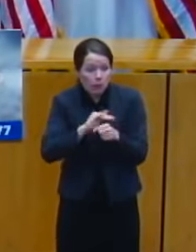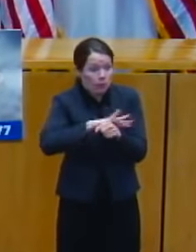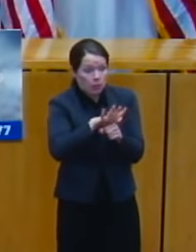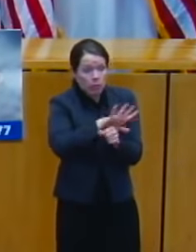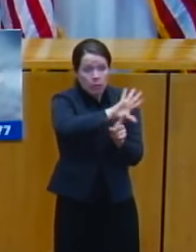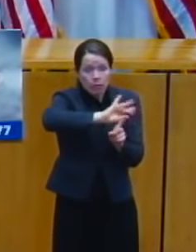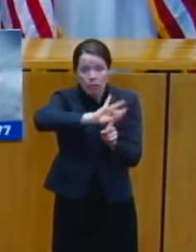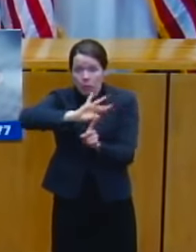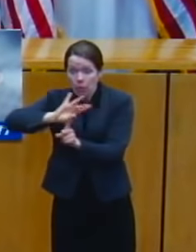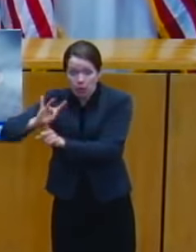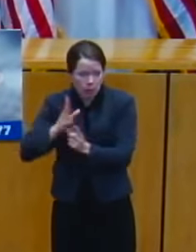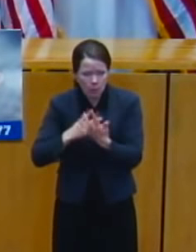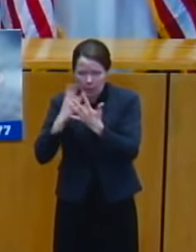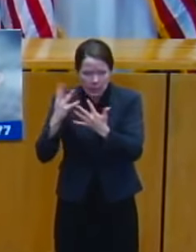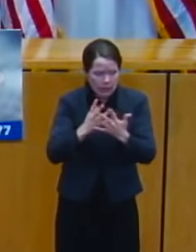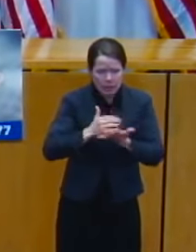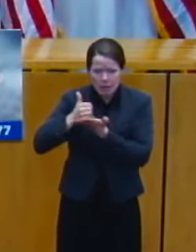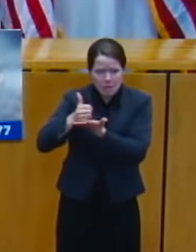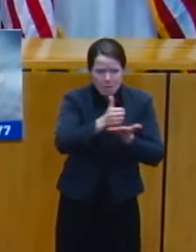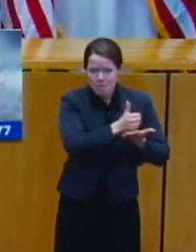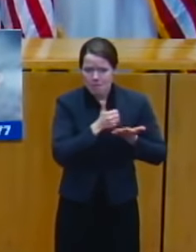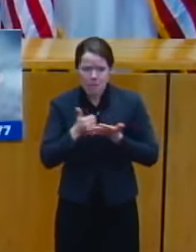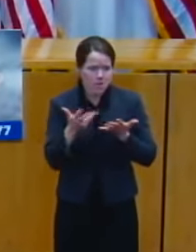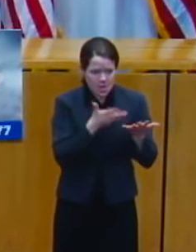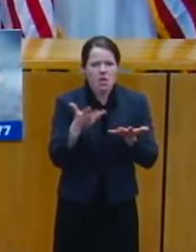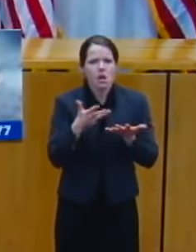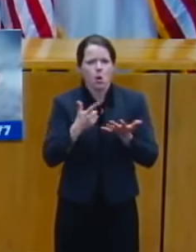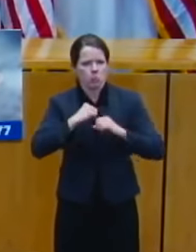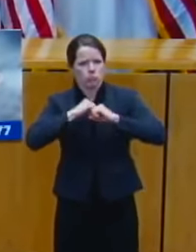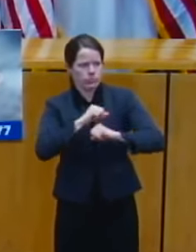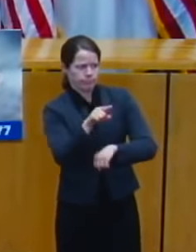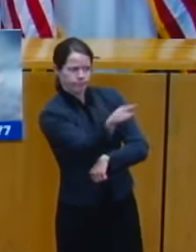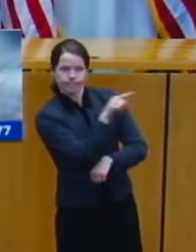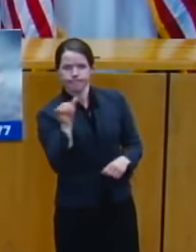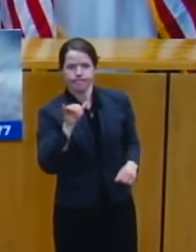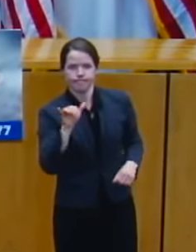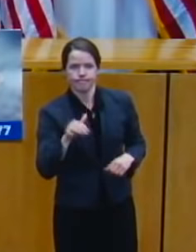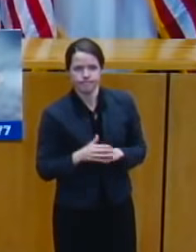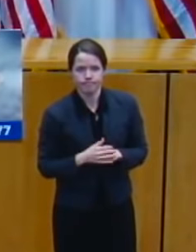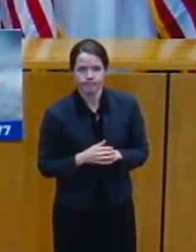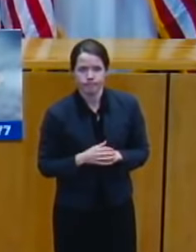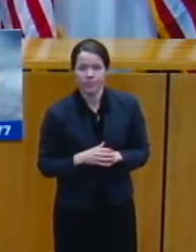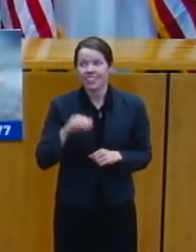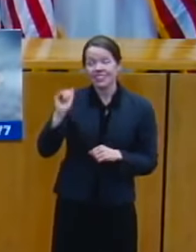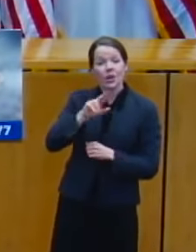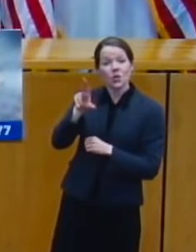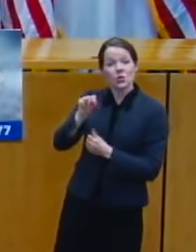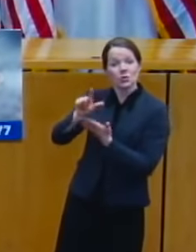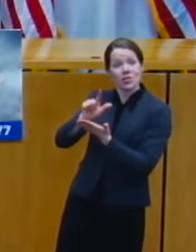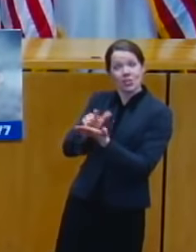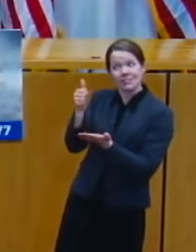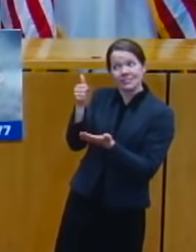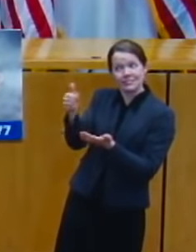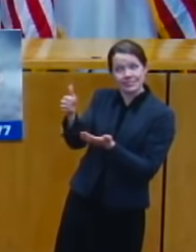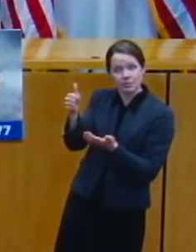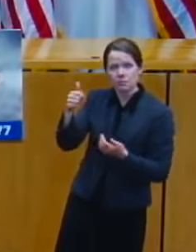under the PrEP Act. But the PrEP Act does not cover all the situations our healthcare workforce may